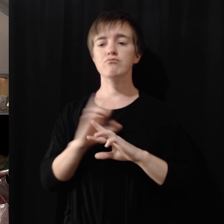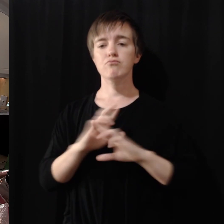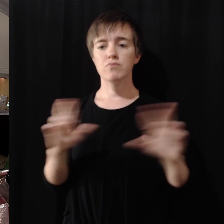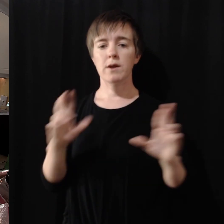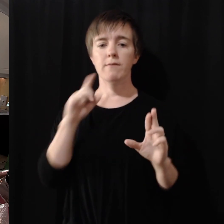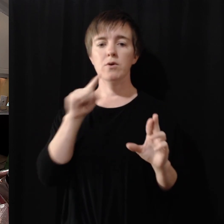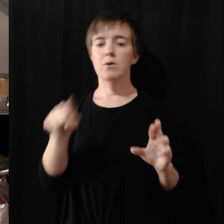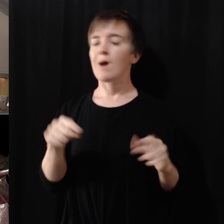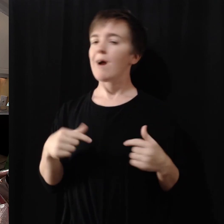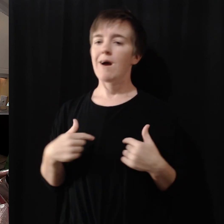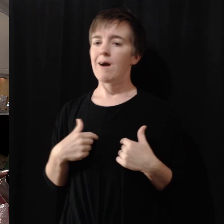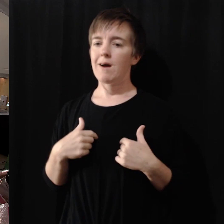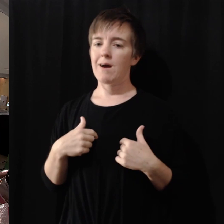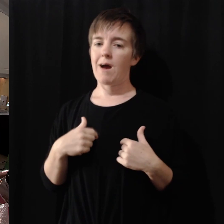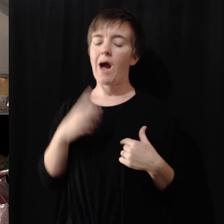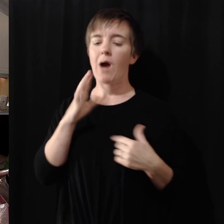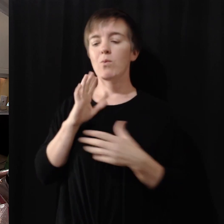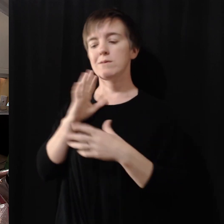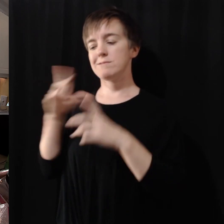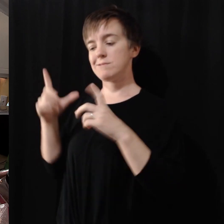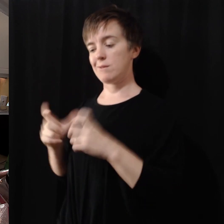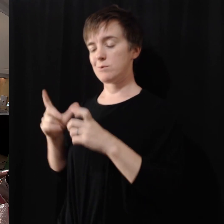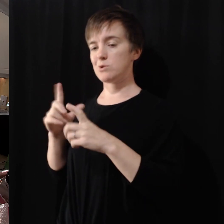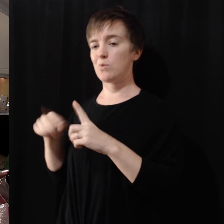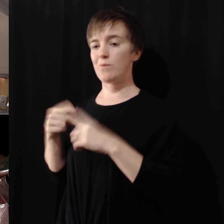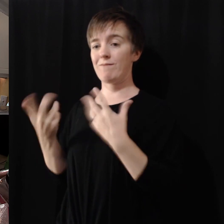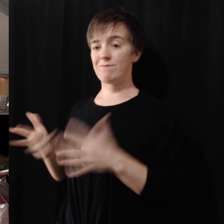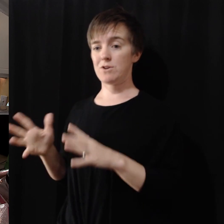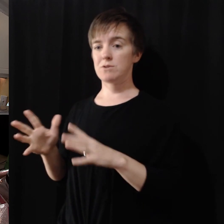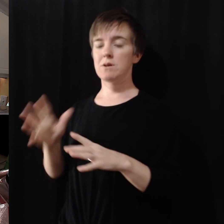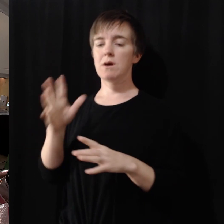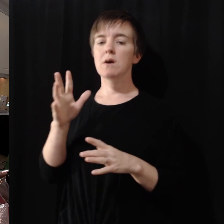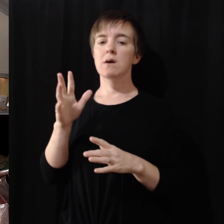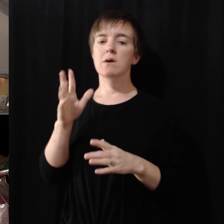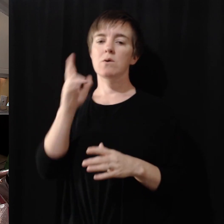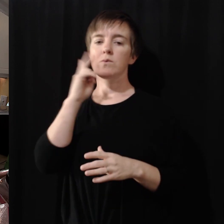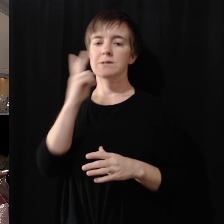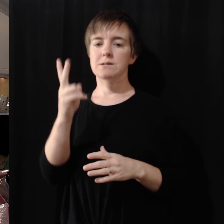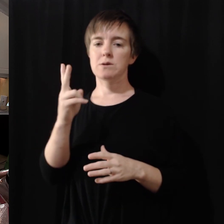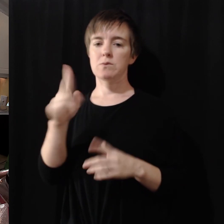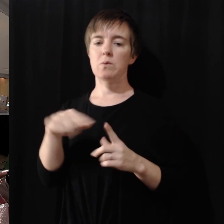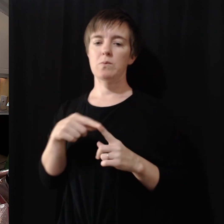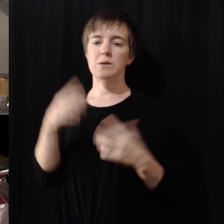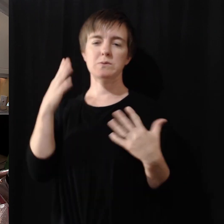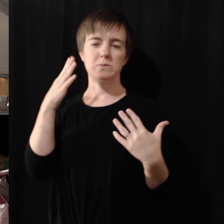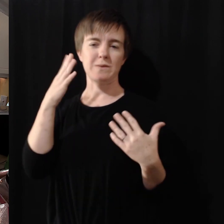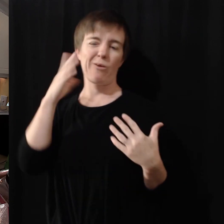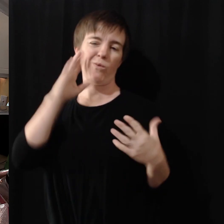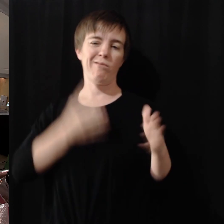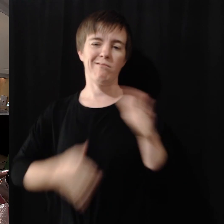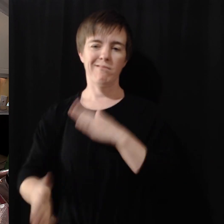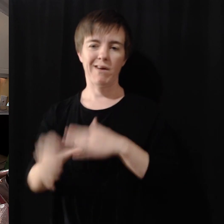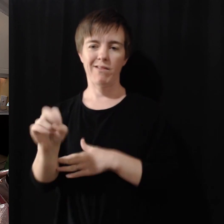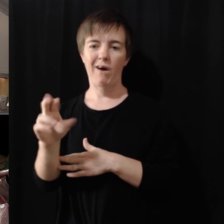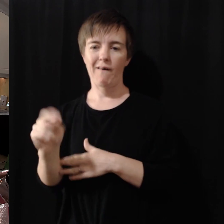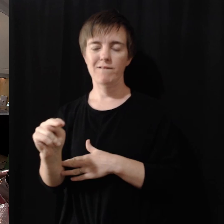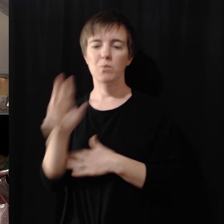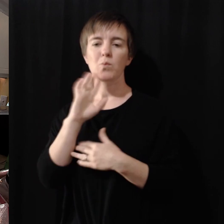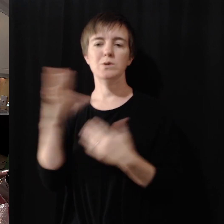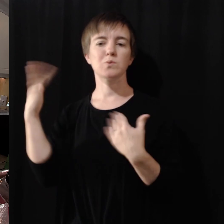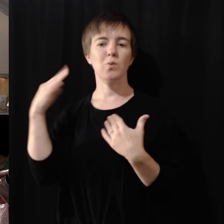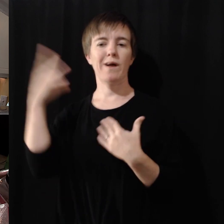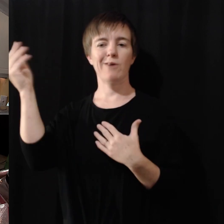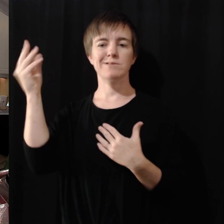how to put it together. I'll just take a picture of the after because I'm going to cook it later this evening when it's cooler outside.